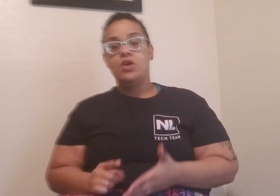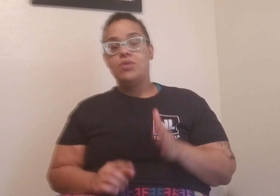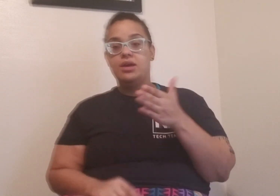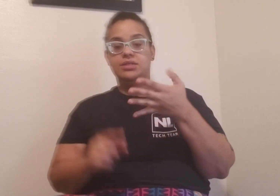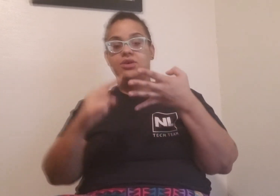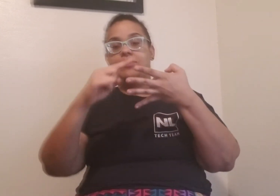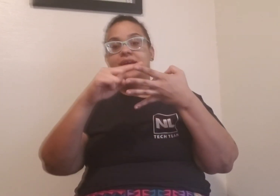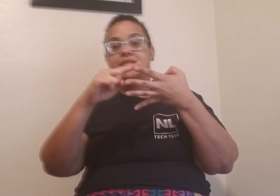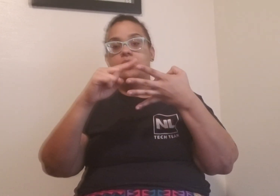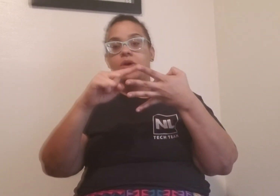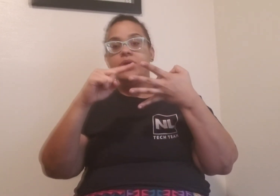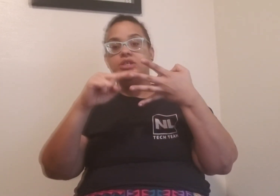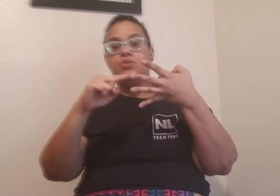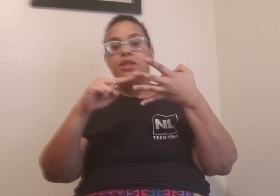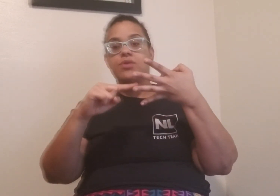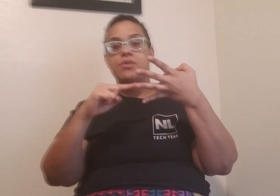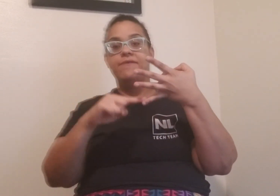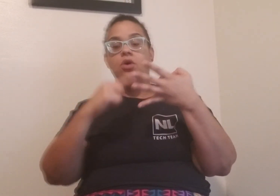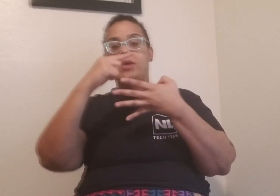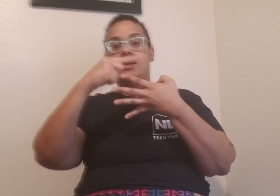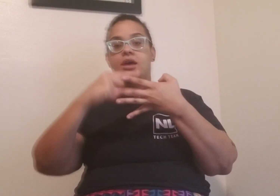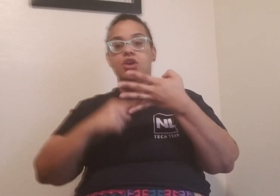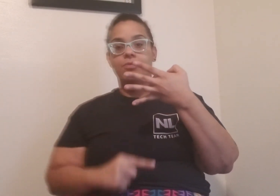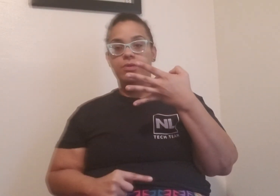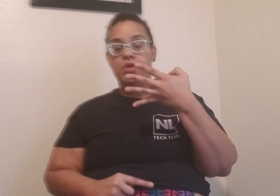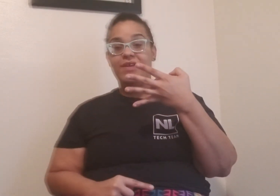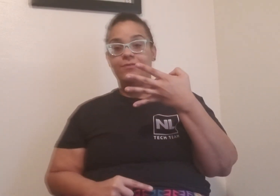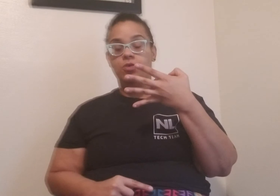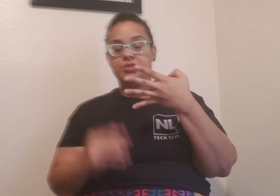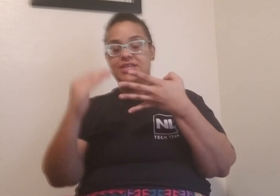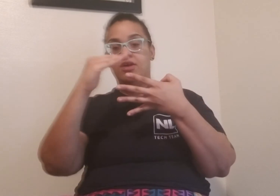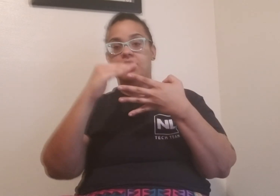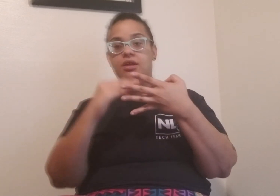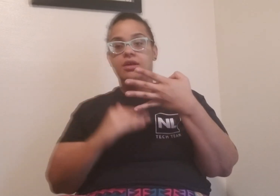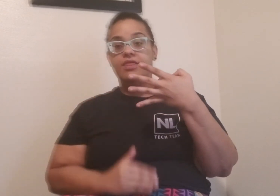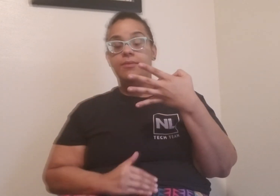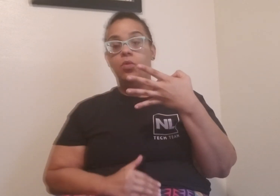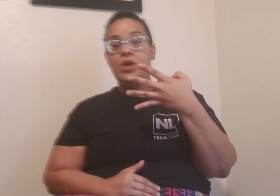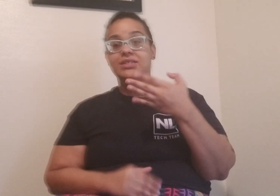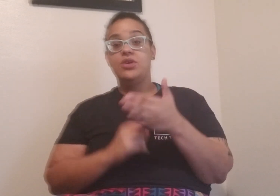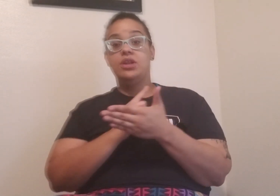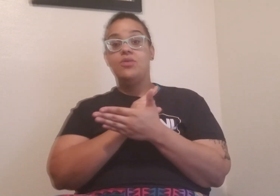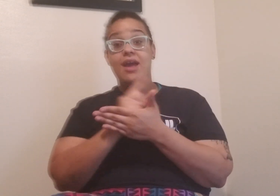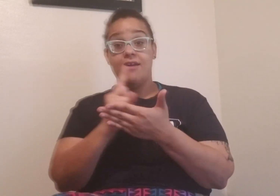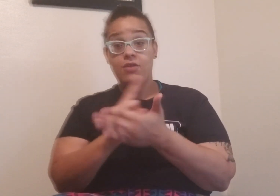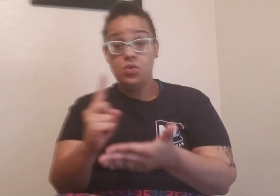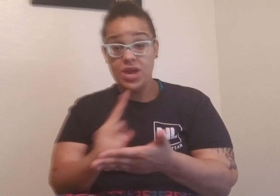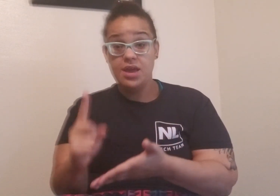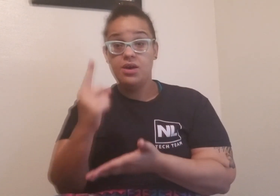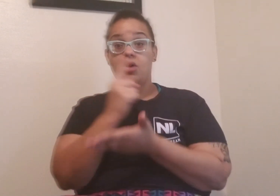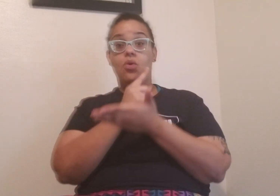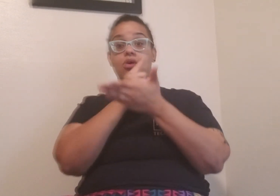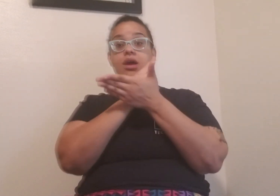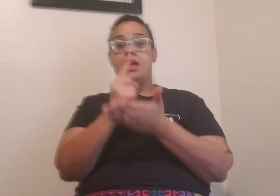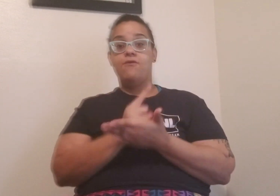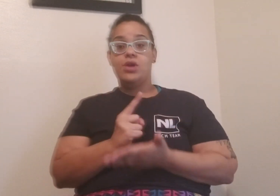week. So because it's 1 week, 2 week, 3 week, 4 week, you're moving forward down the week. So you can do every week or every